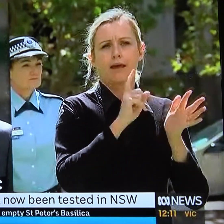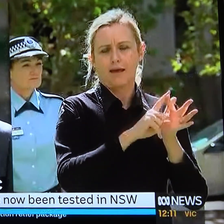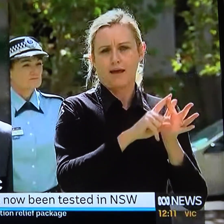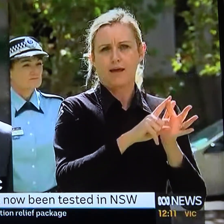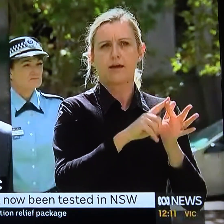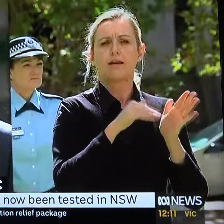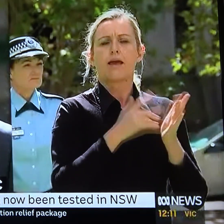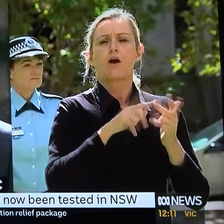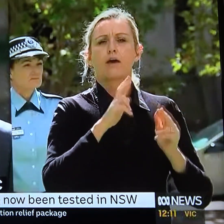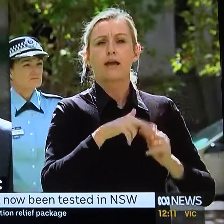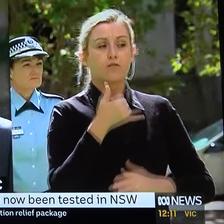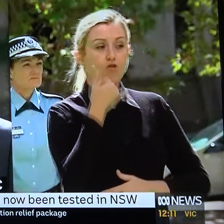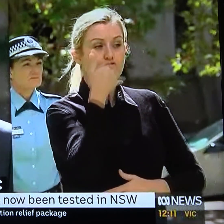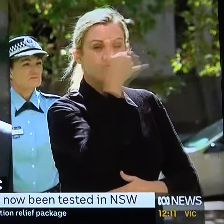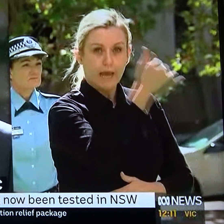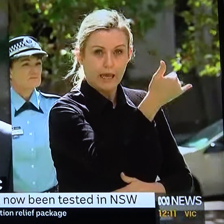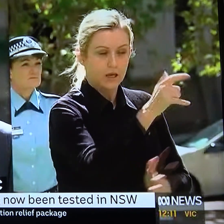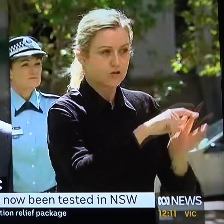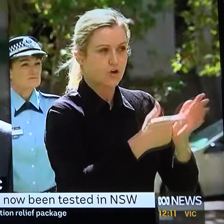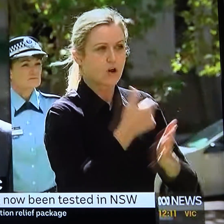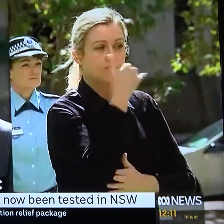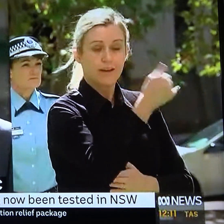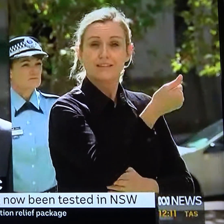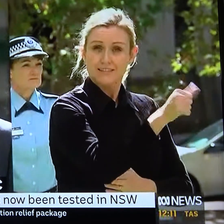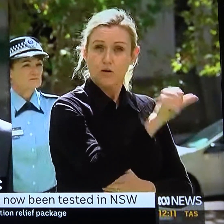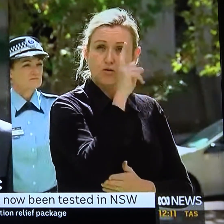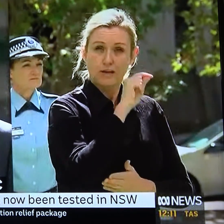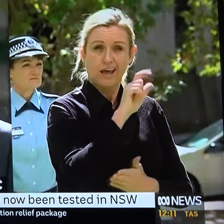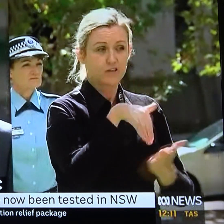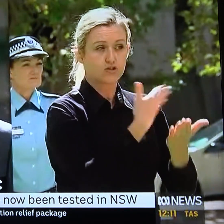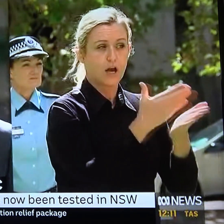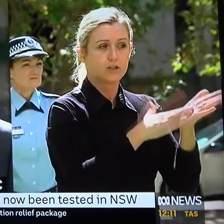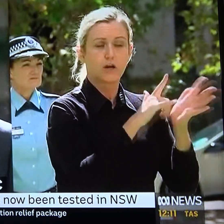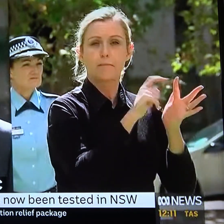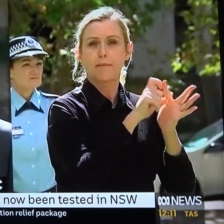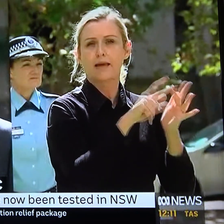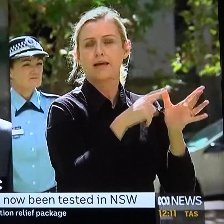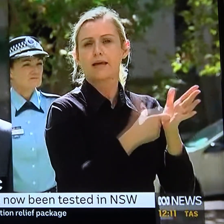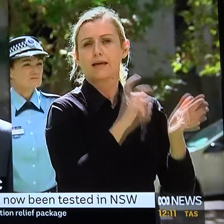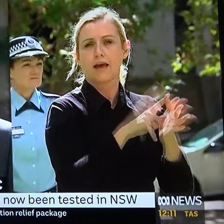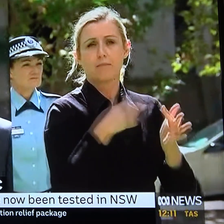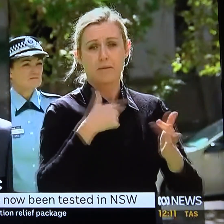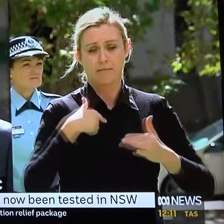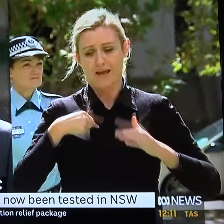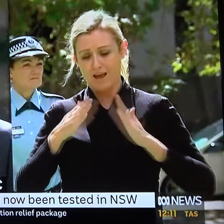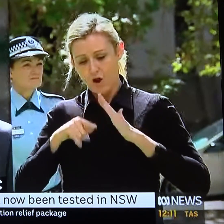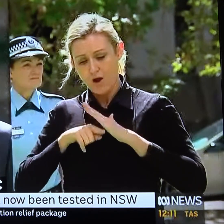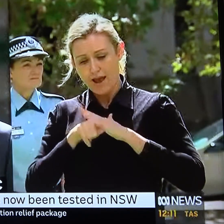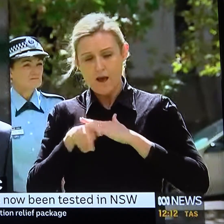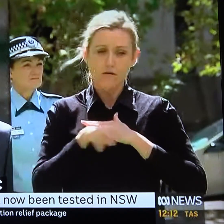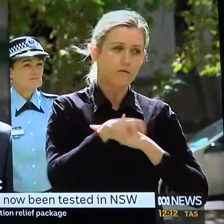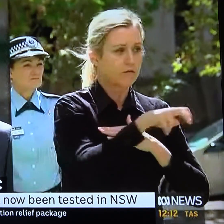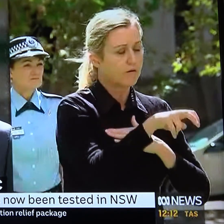unnecessary visits, and obviously reduces your likely exposure to any issues, whether it be COVID or whether it be flu or anything